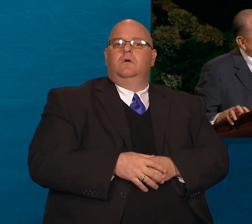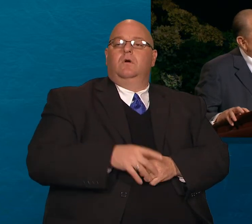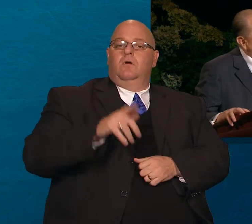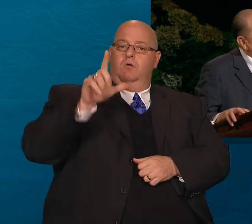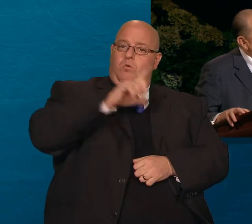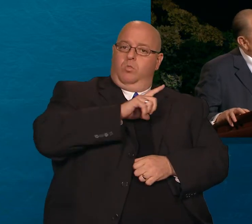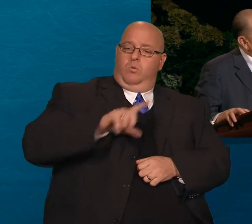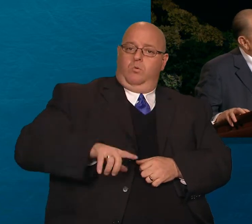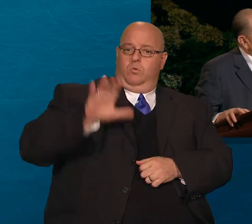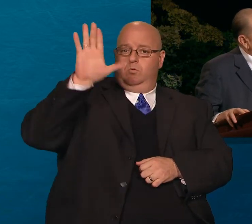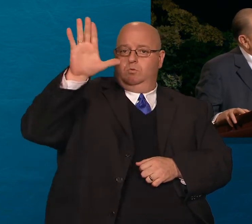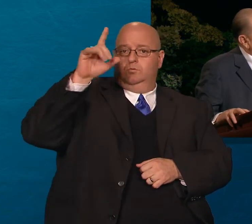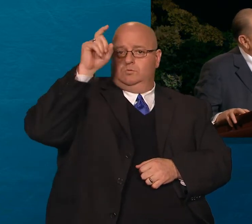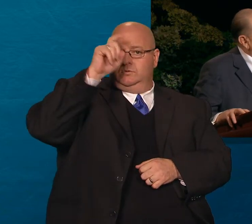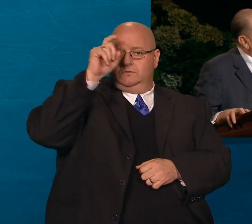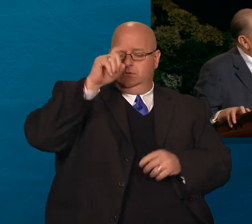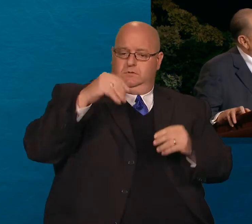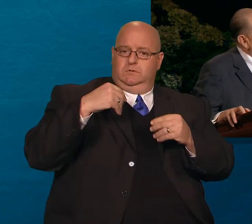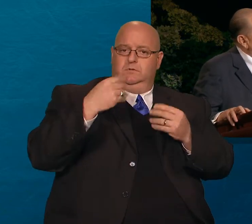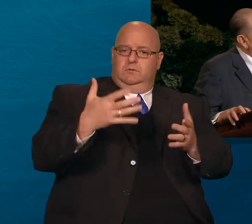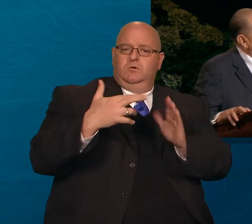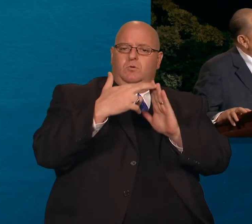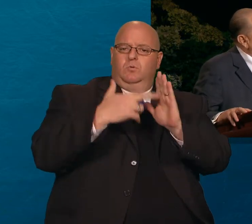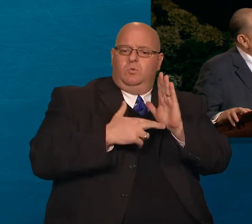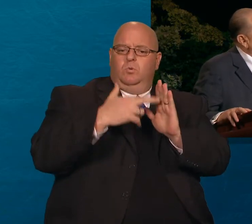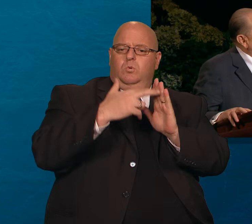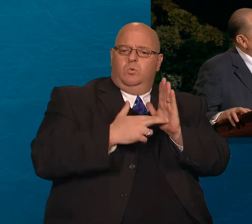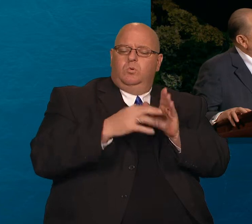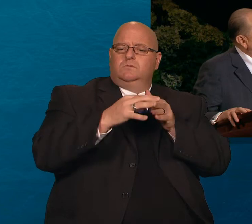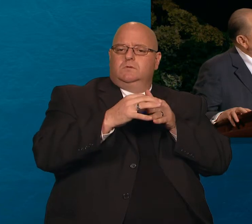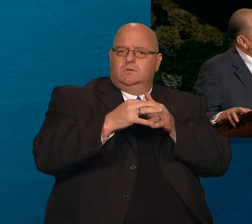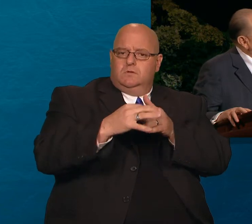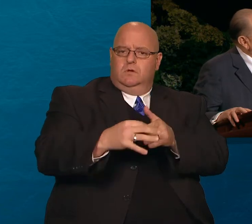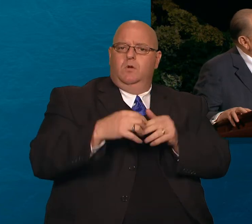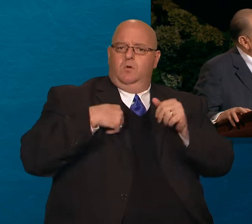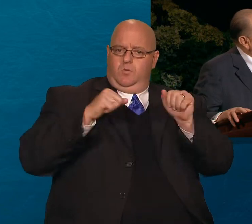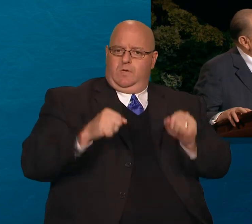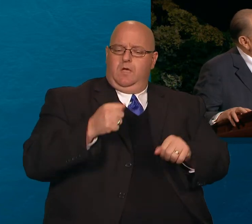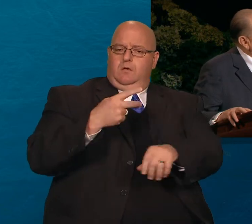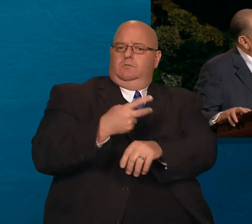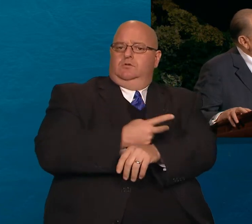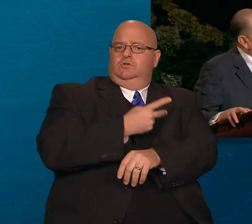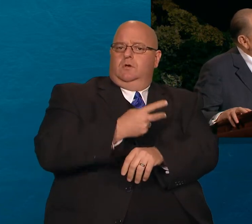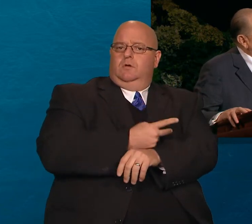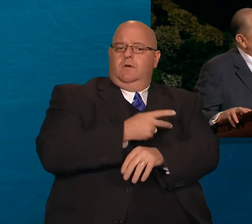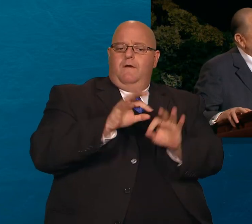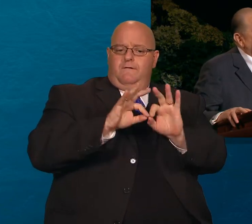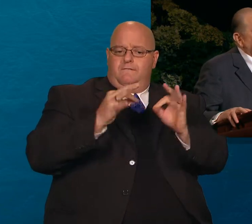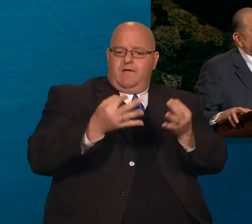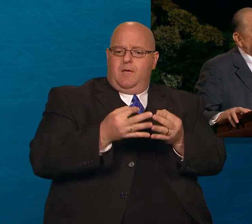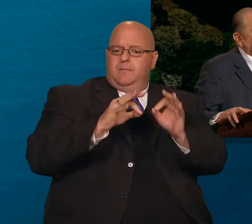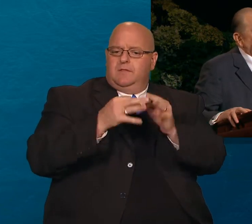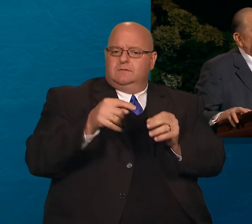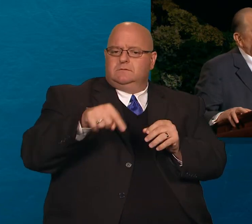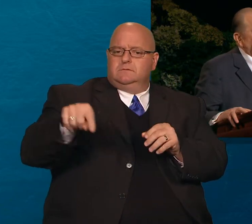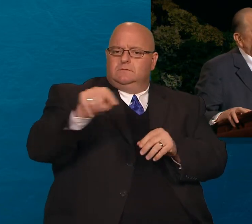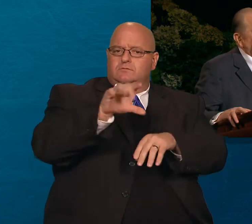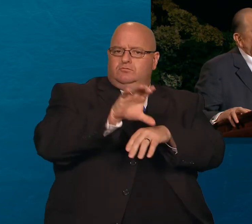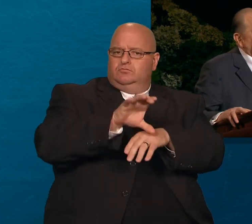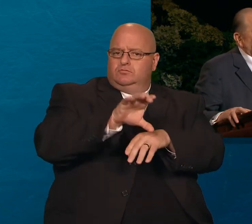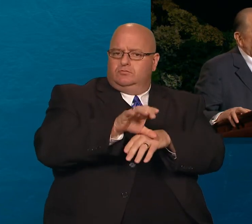the Lord has provided guidelines whereby we might be shepherds to the families of the